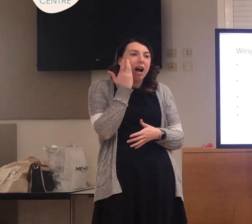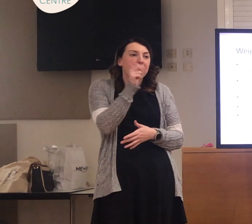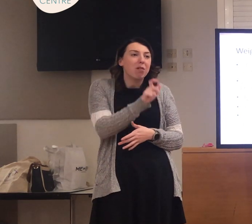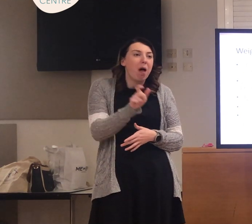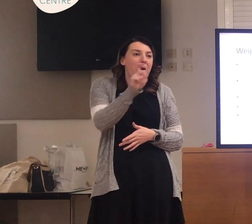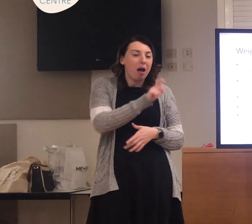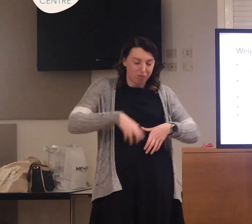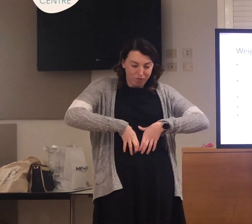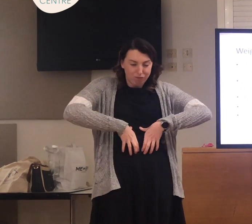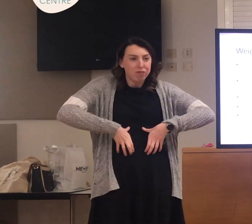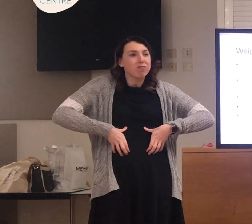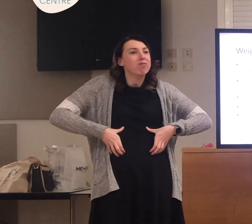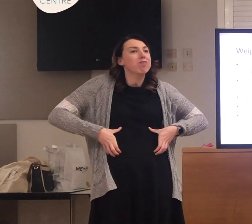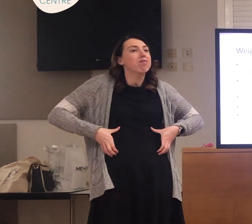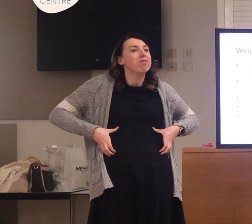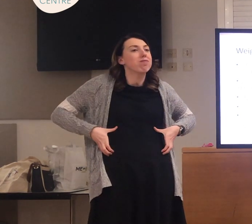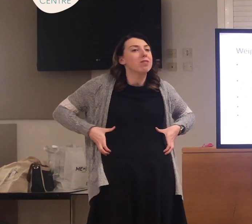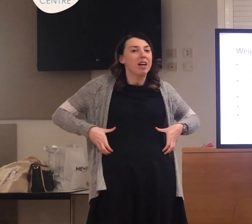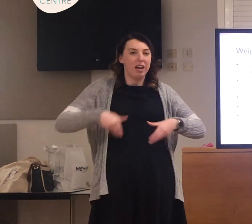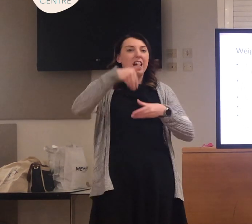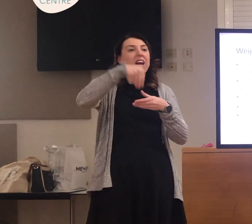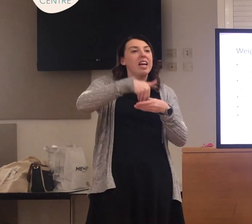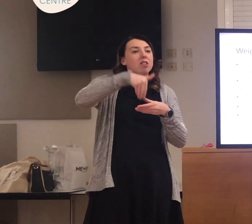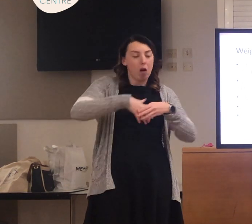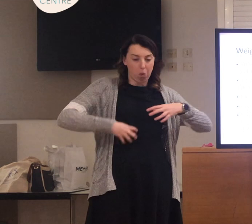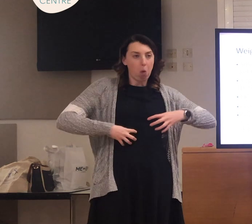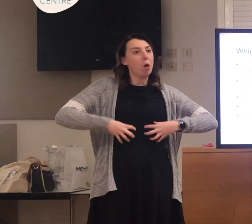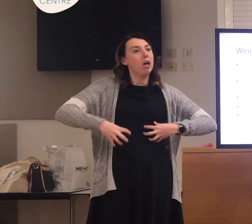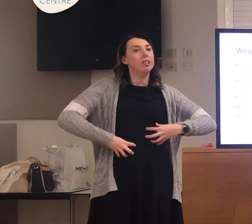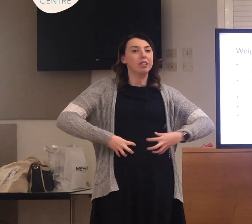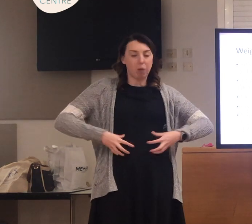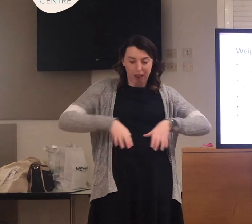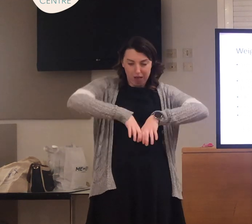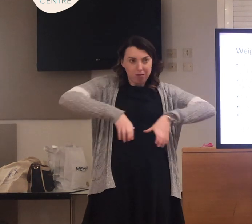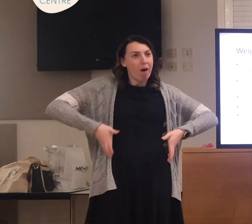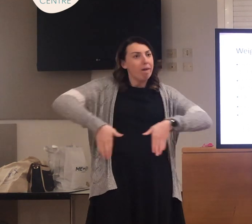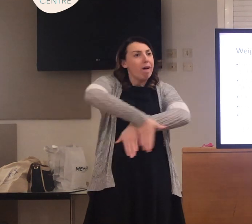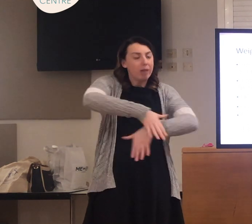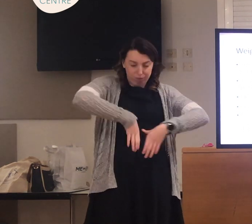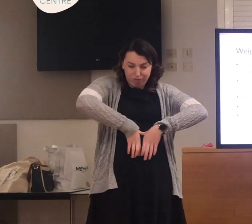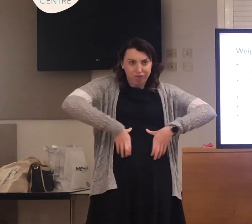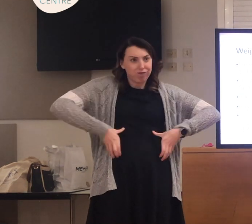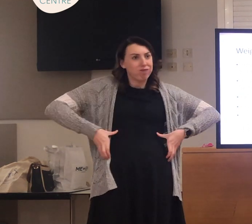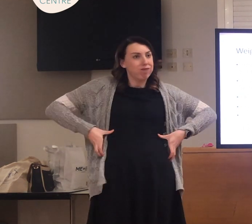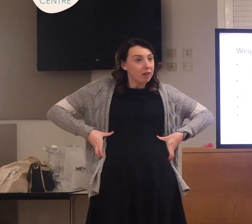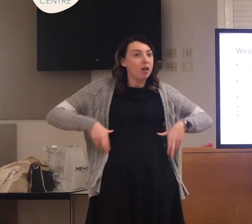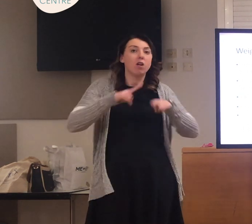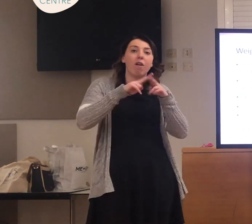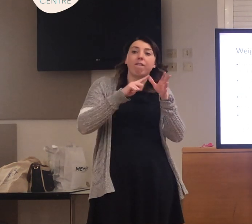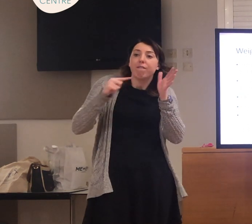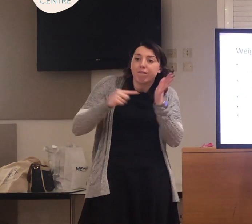visceral fat. It wraps around your internal organs. It's different from the sort of fat that you